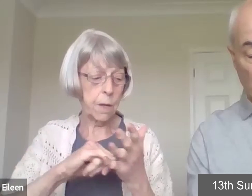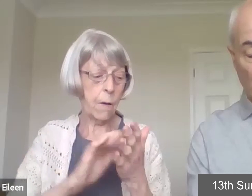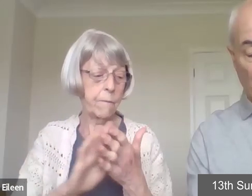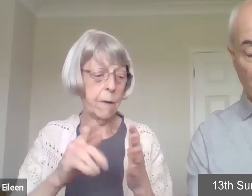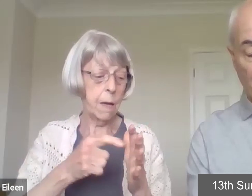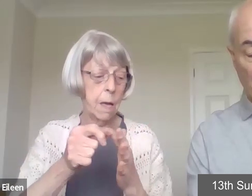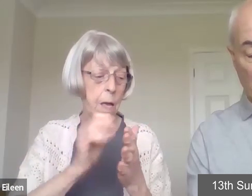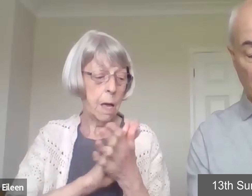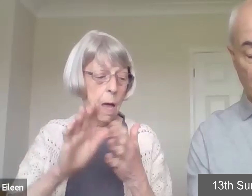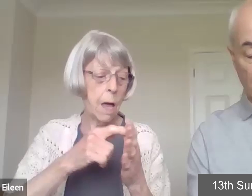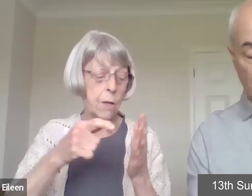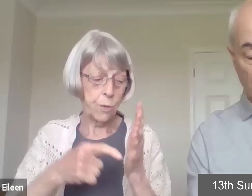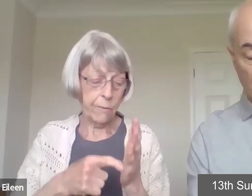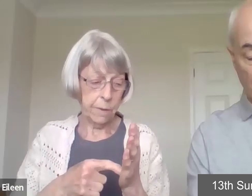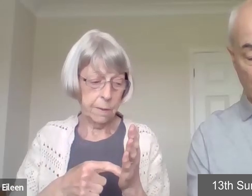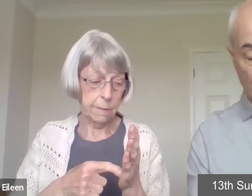son of Shaphat.